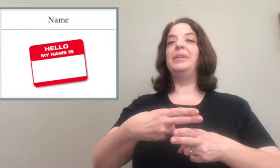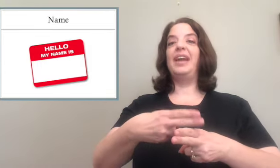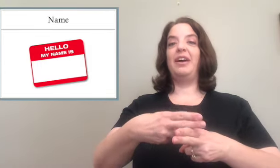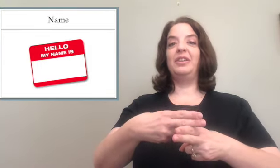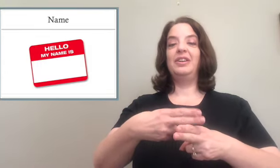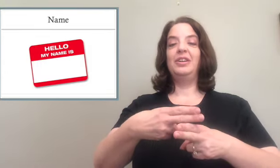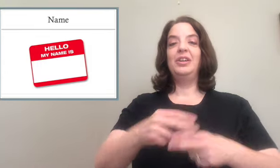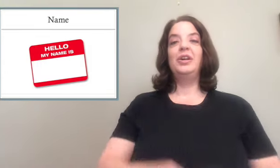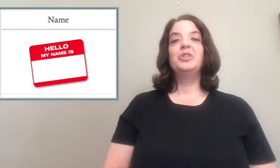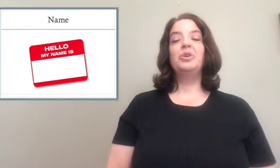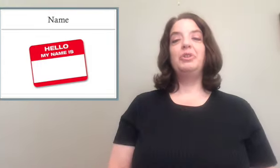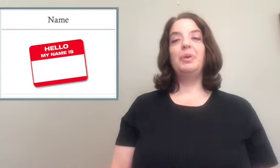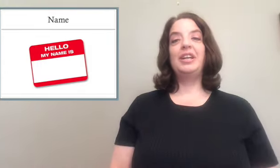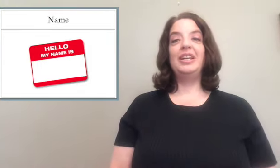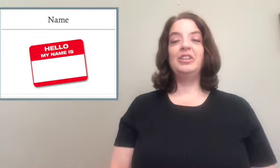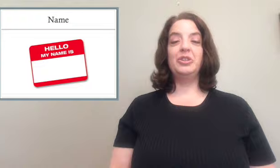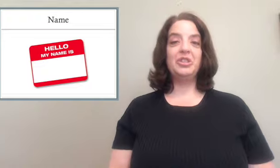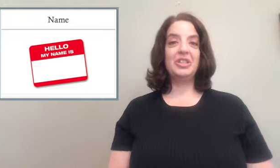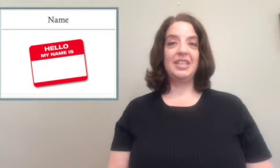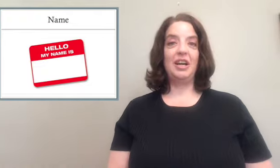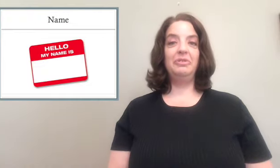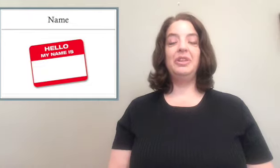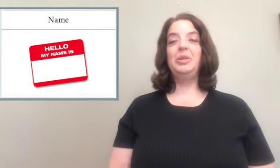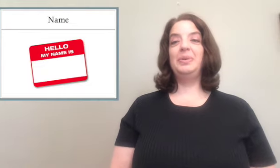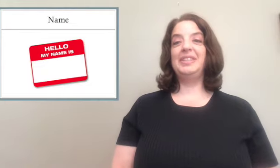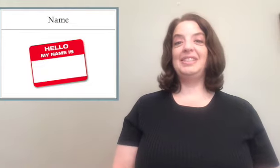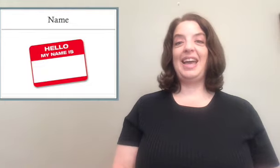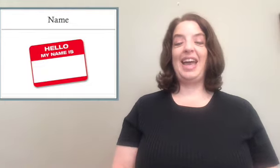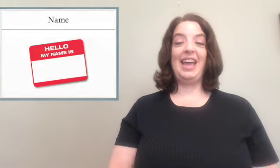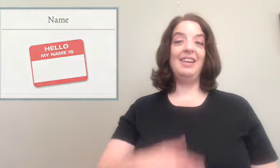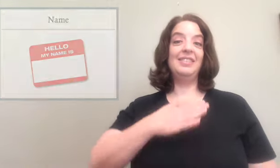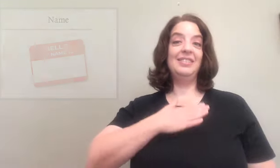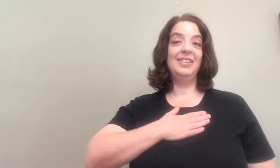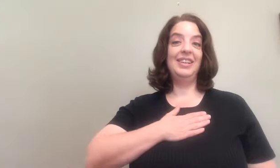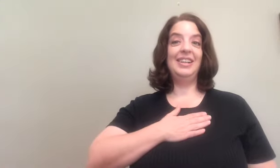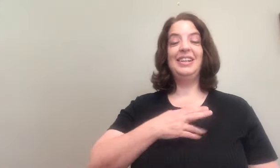down. So if you wanted to introduce yourself, you would say,